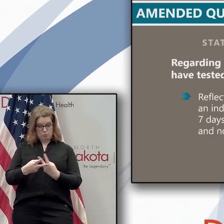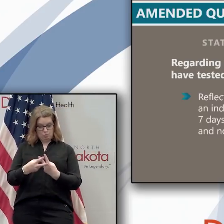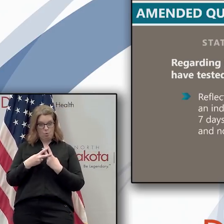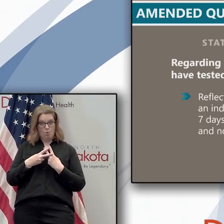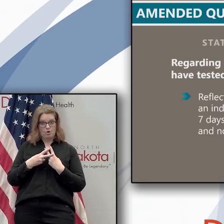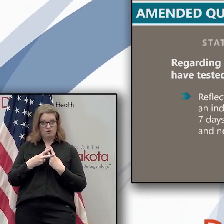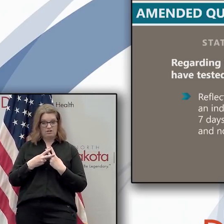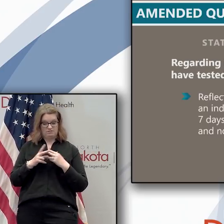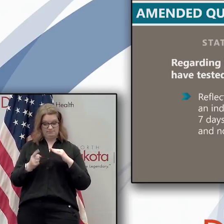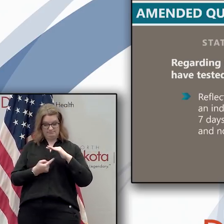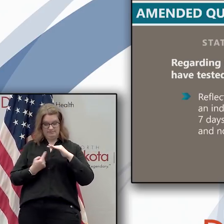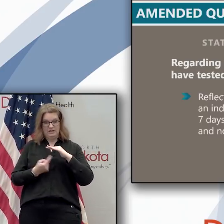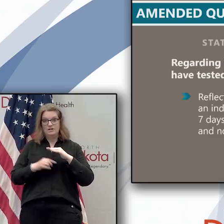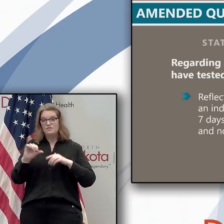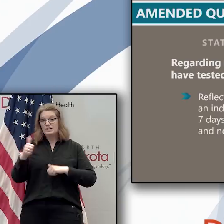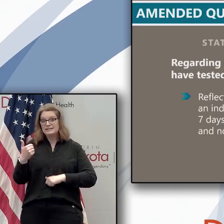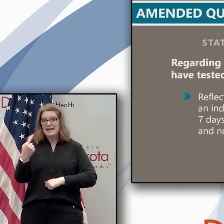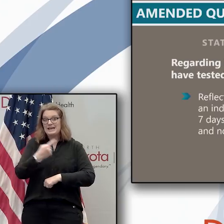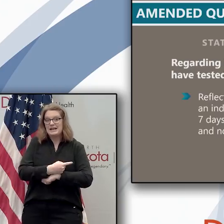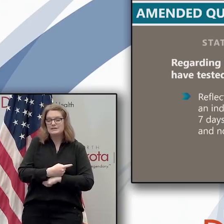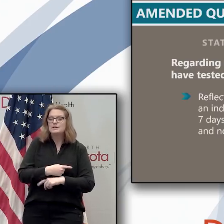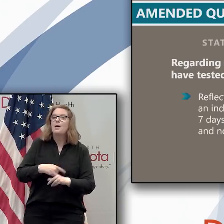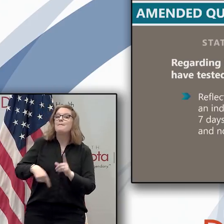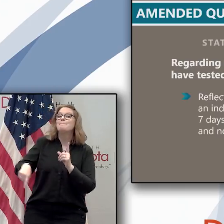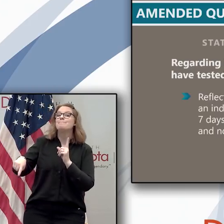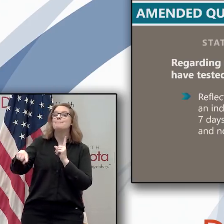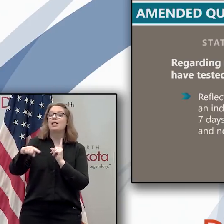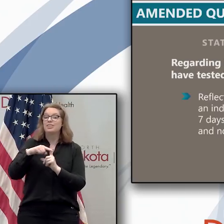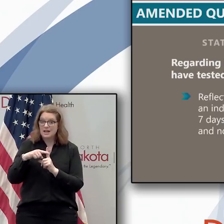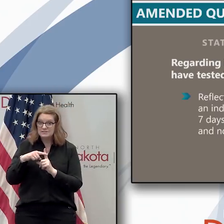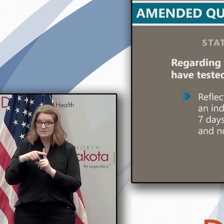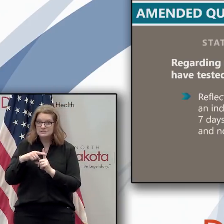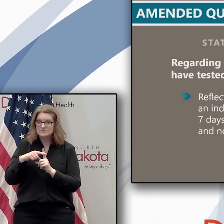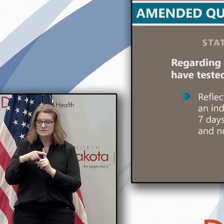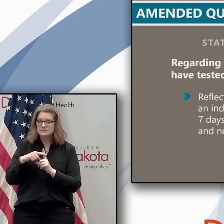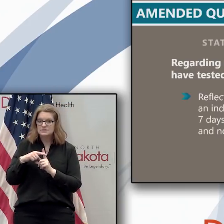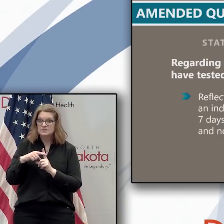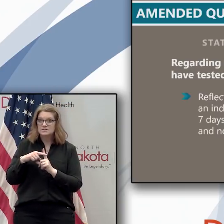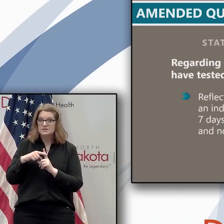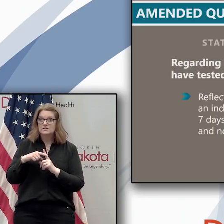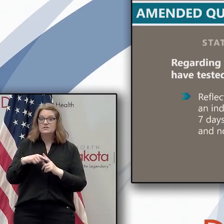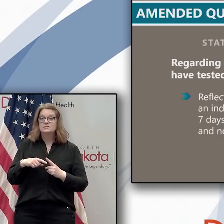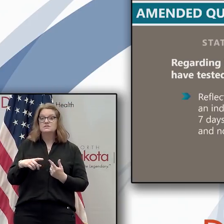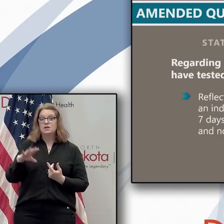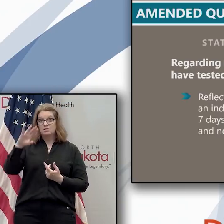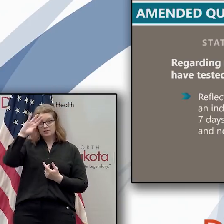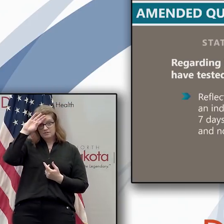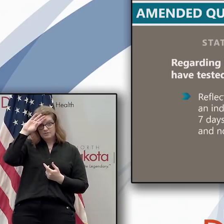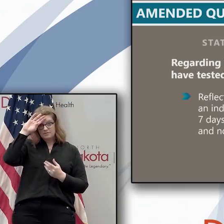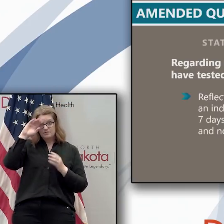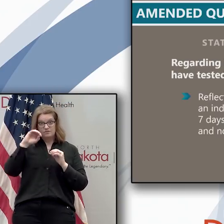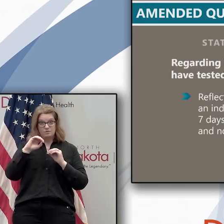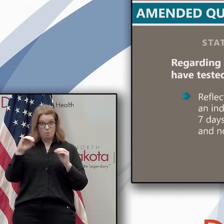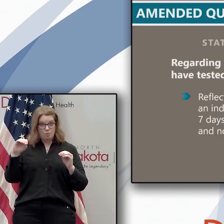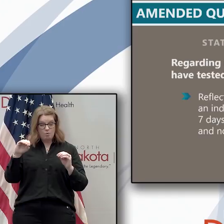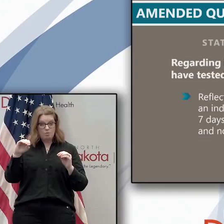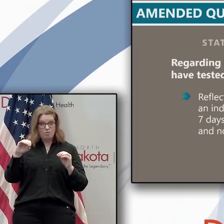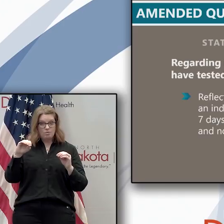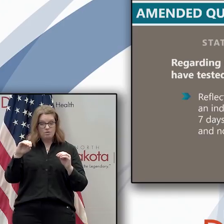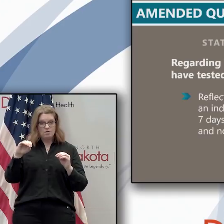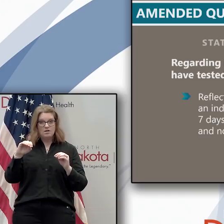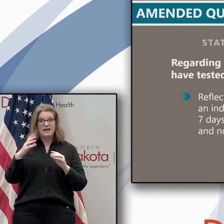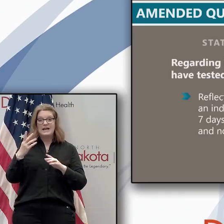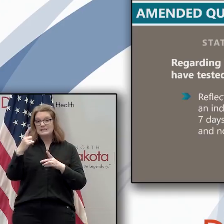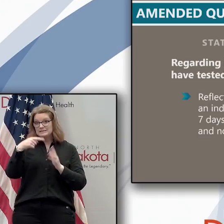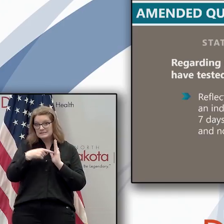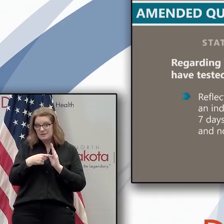for 10 days and then 72 hours after becoming fever-free with symptom